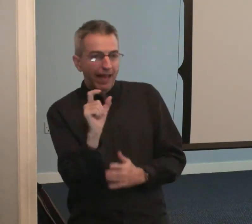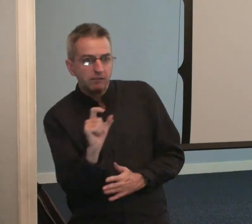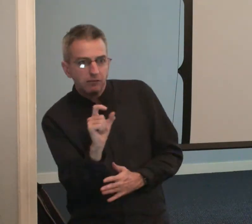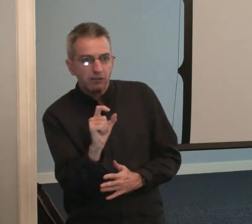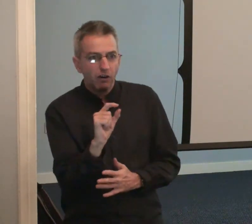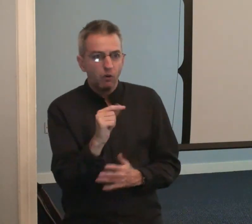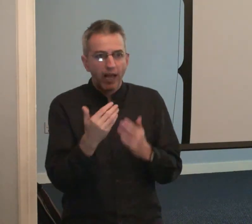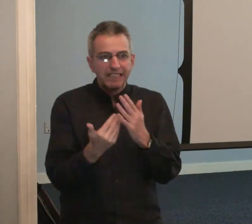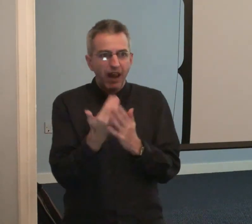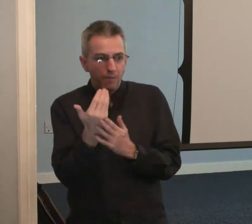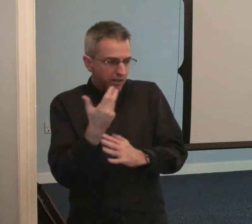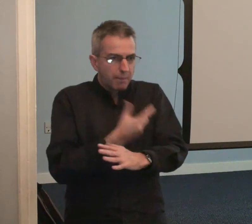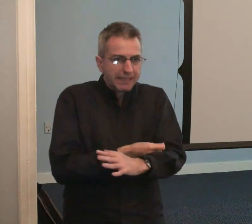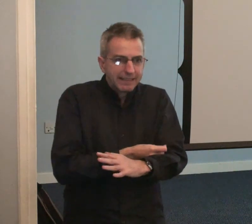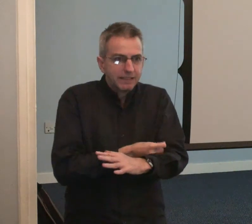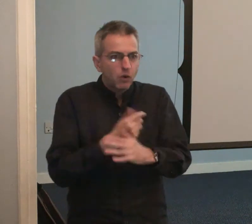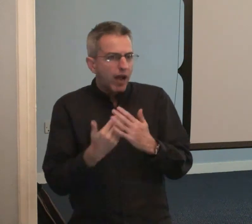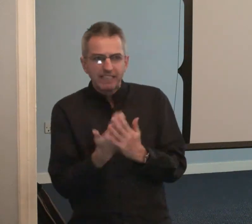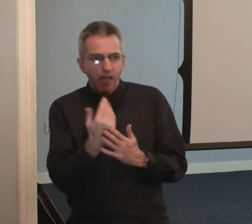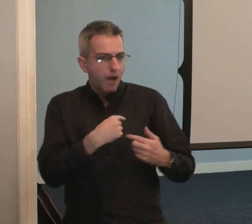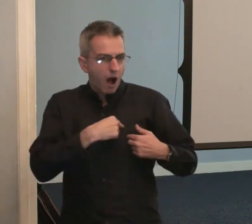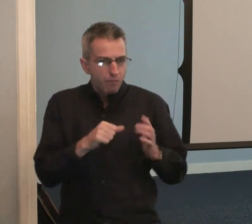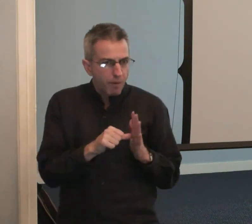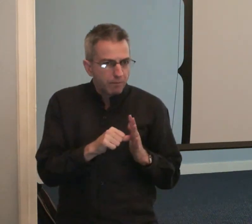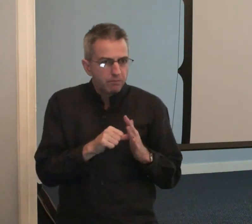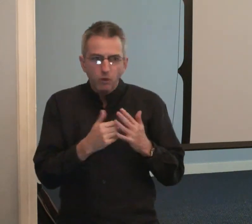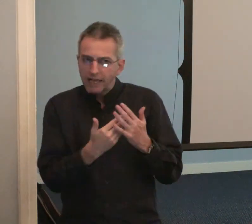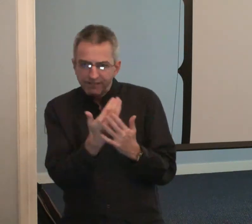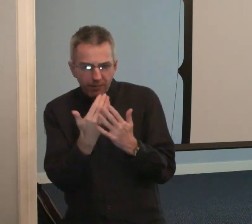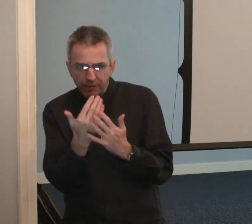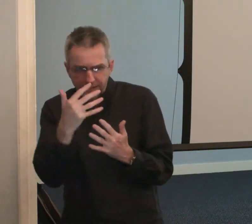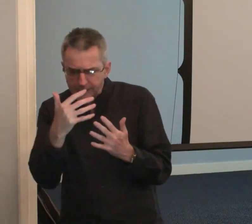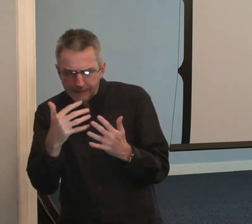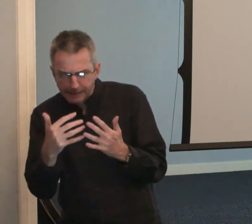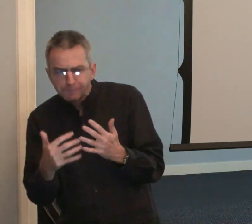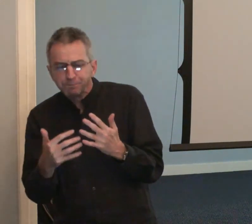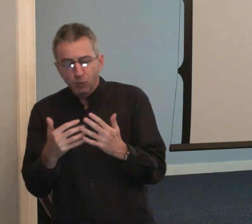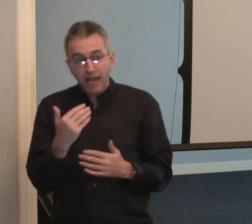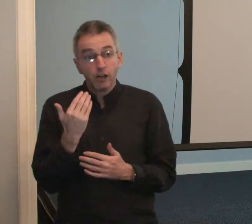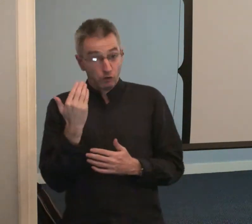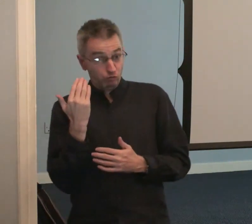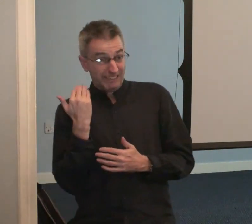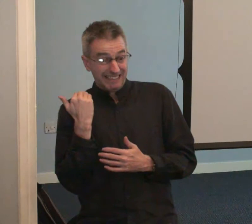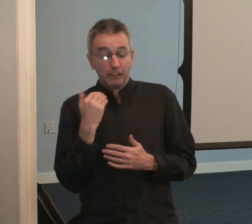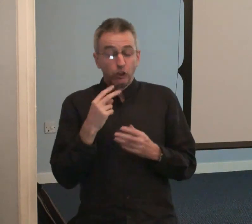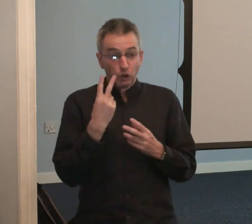And they will analyze your potential to develop different illnesses like heart problems